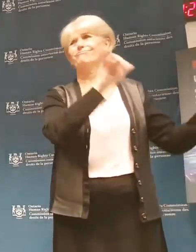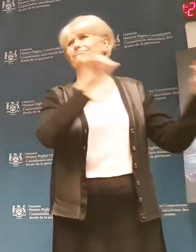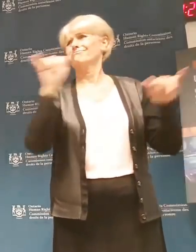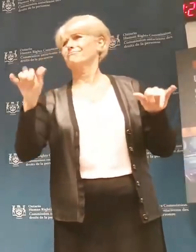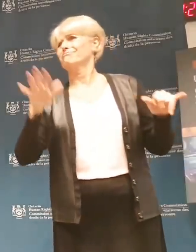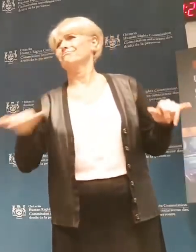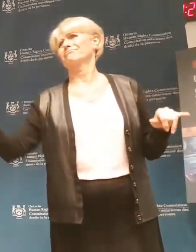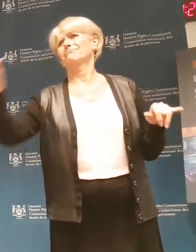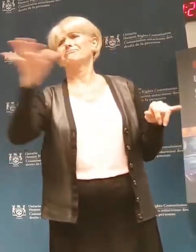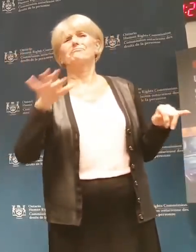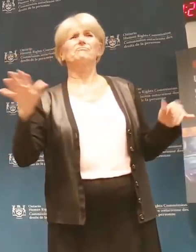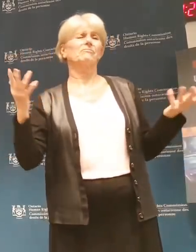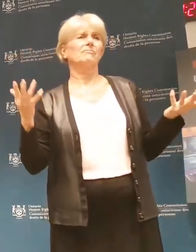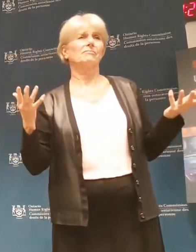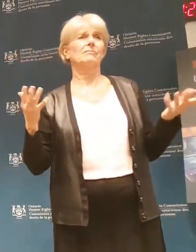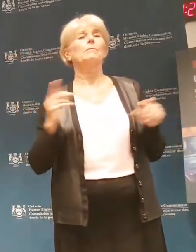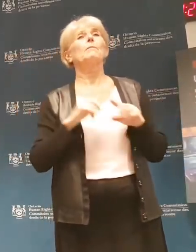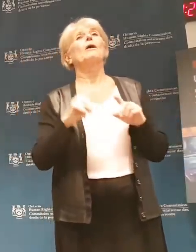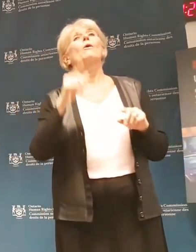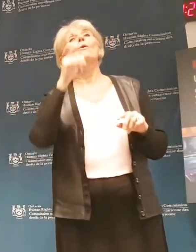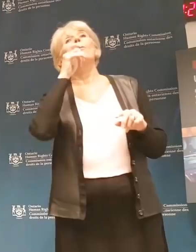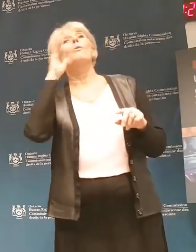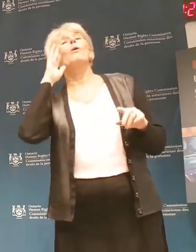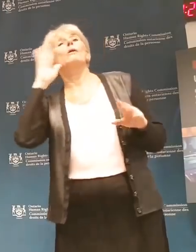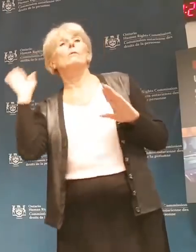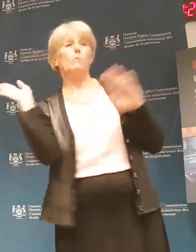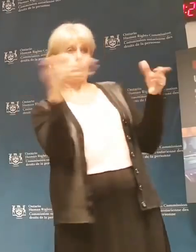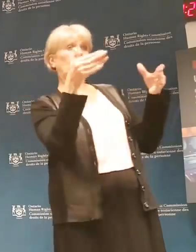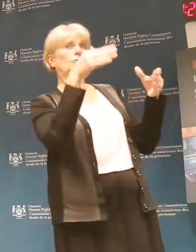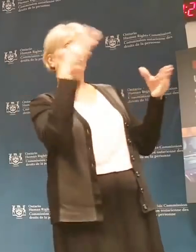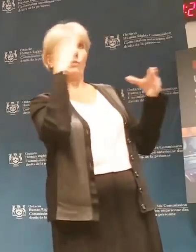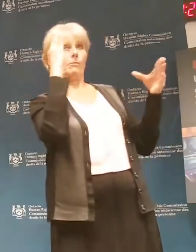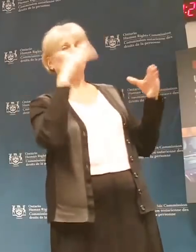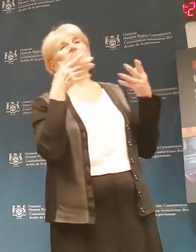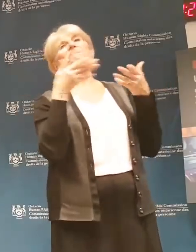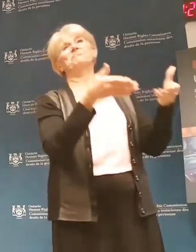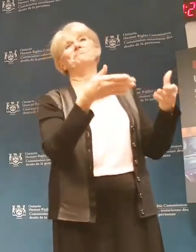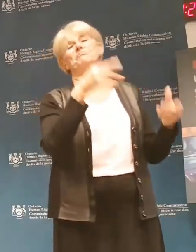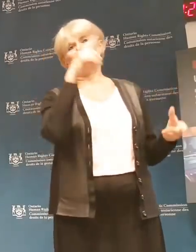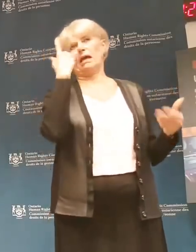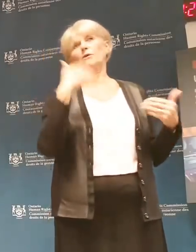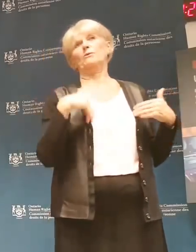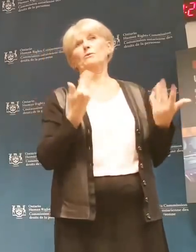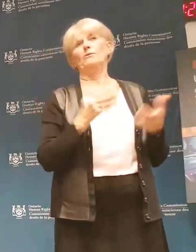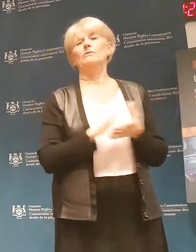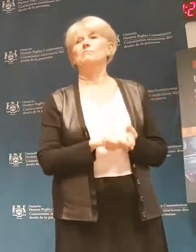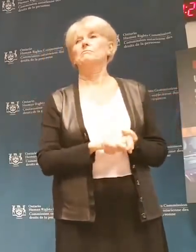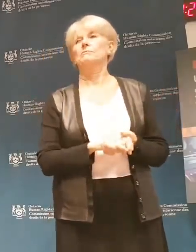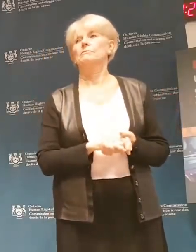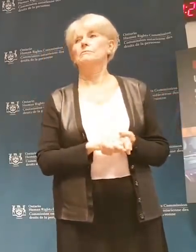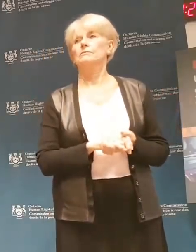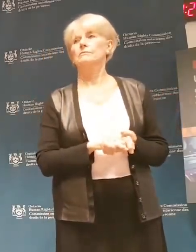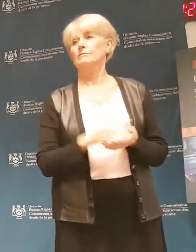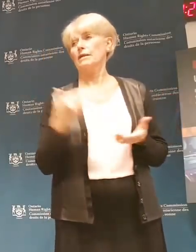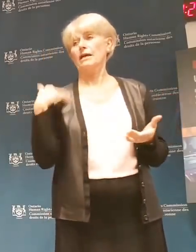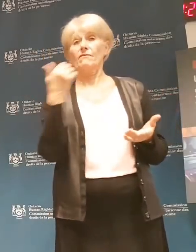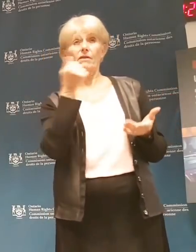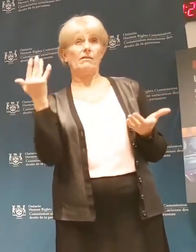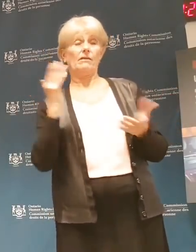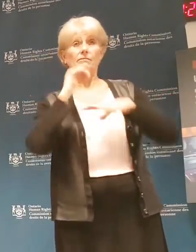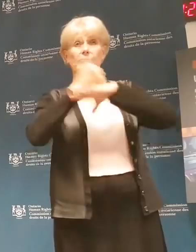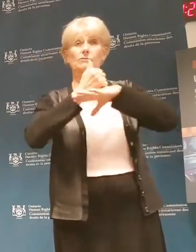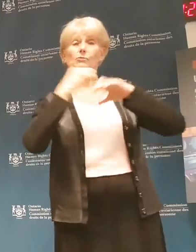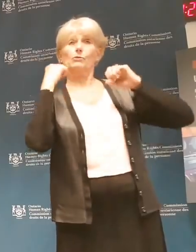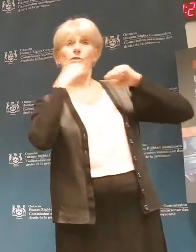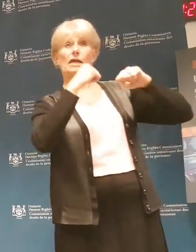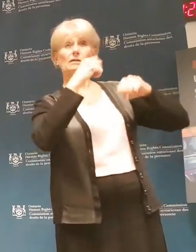else, but they are the ones who are going to be in more trouble right now. Is there anything in place to